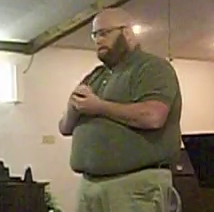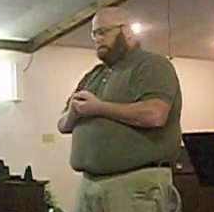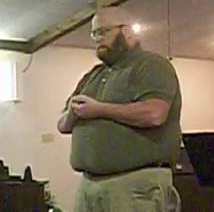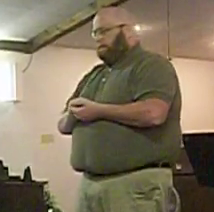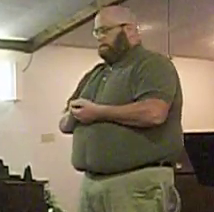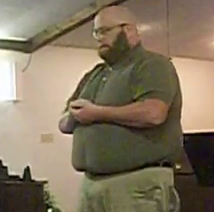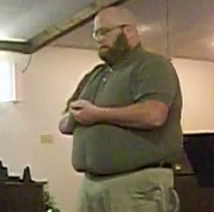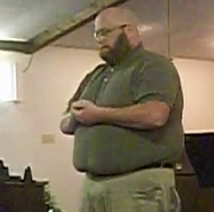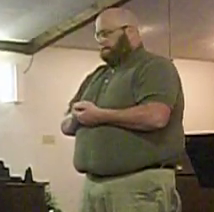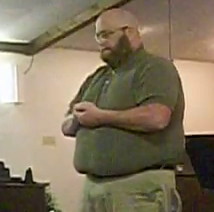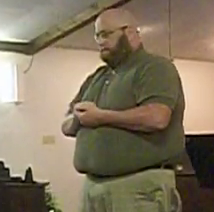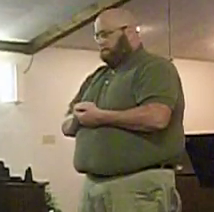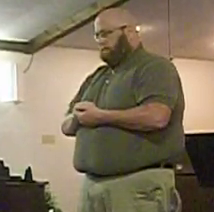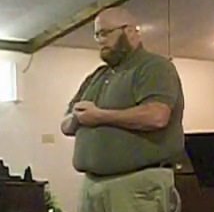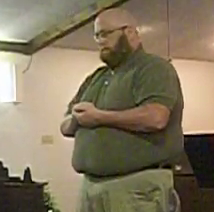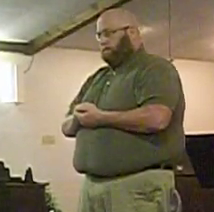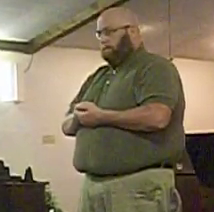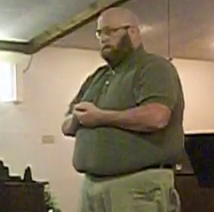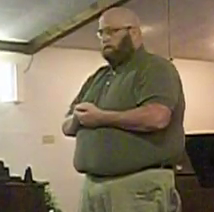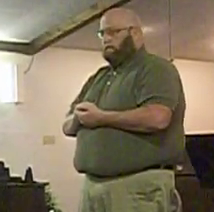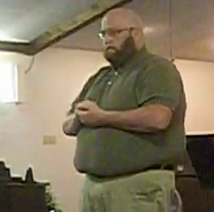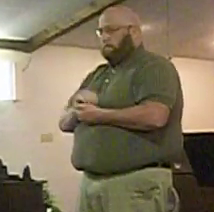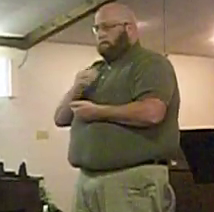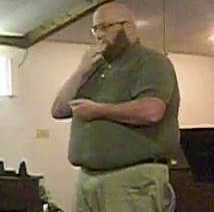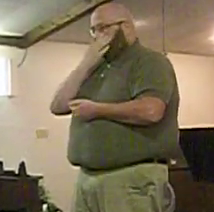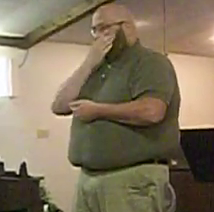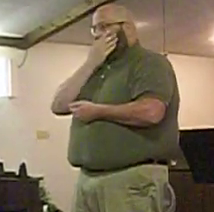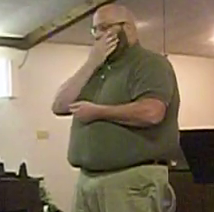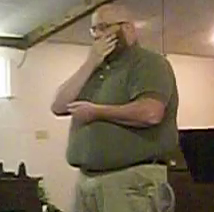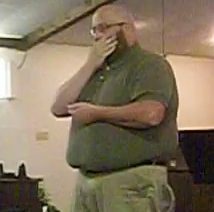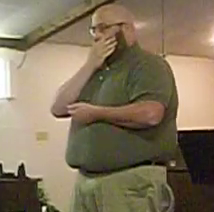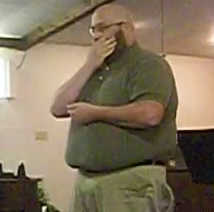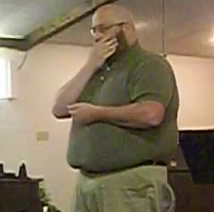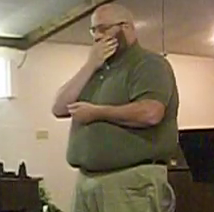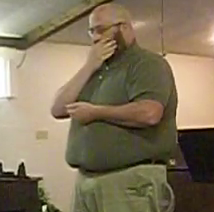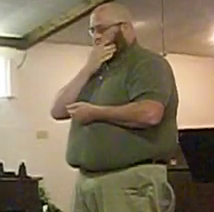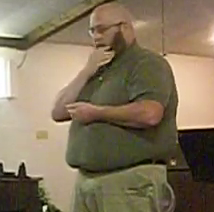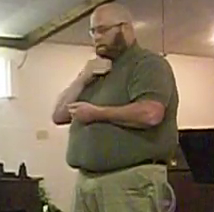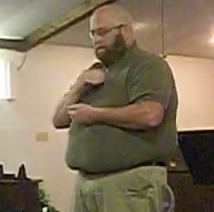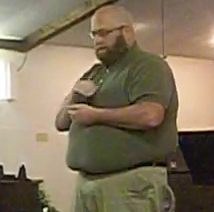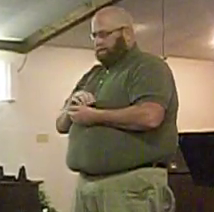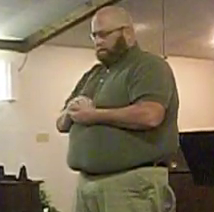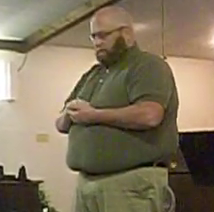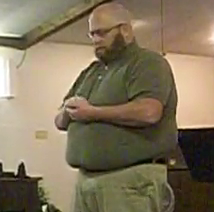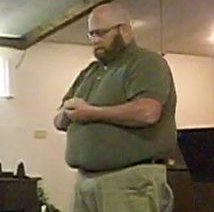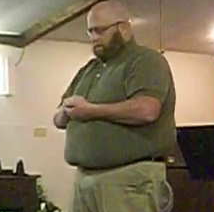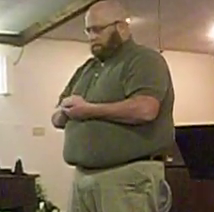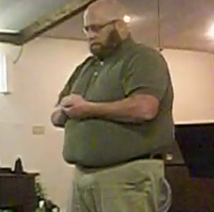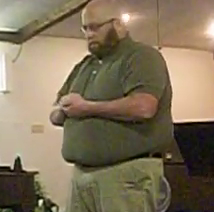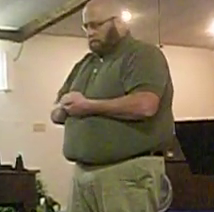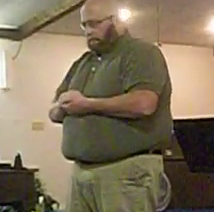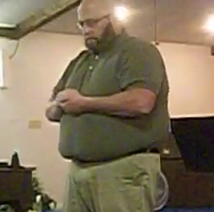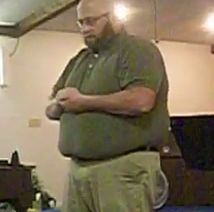gate, and almost up the hill. And now you've